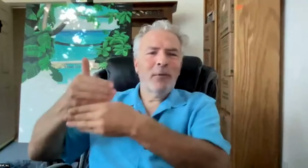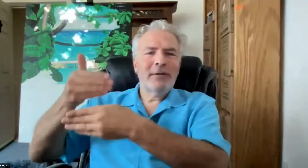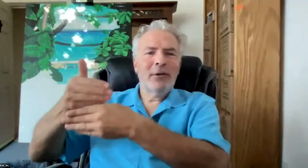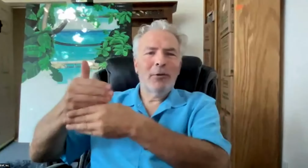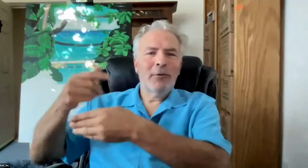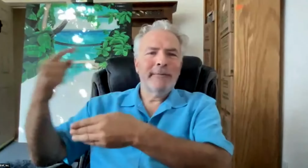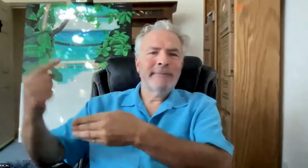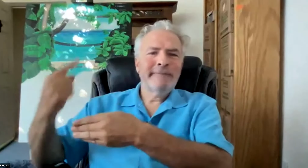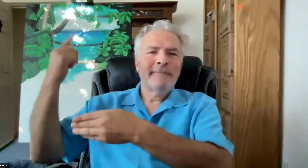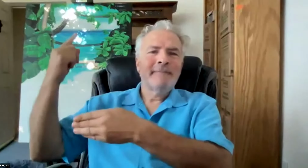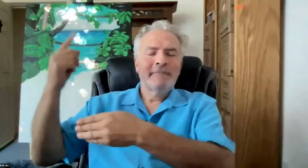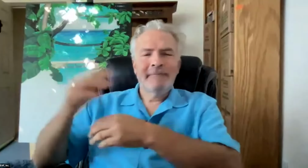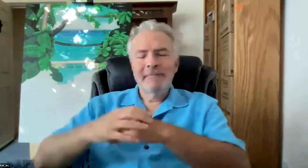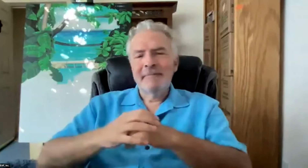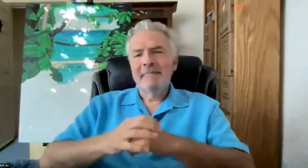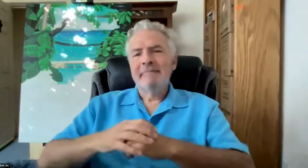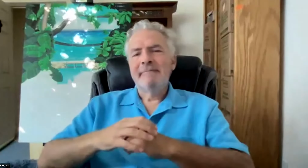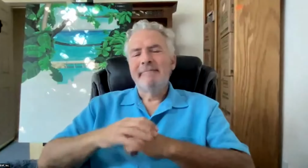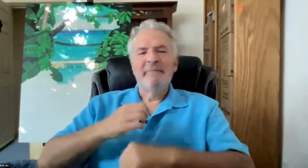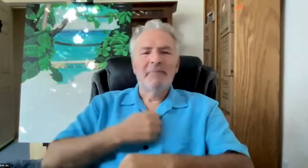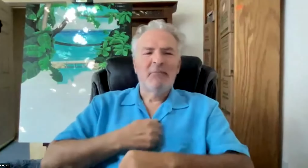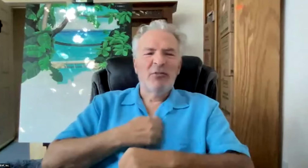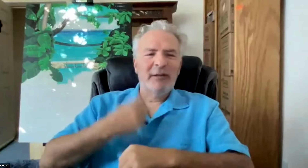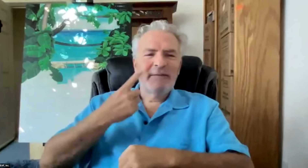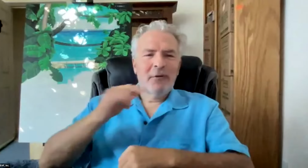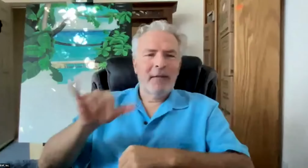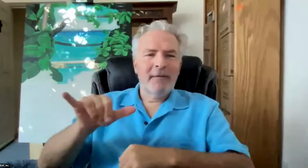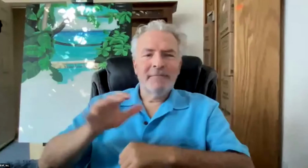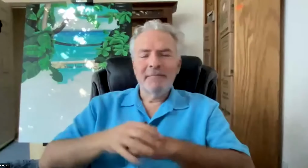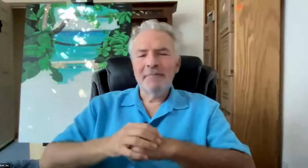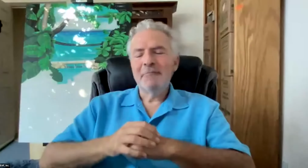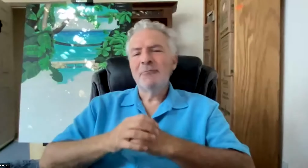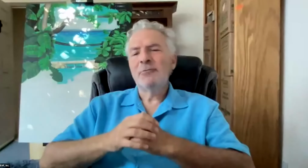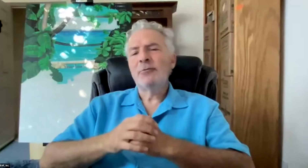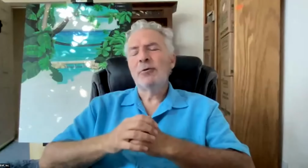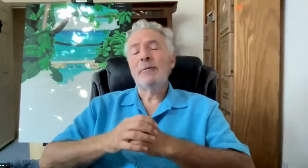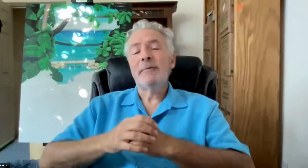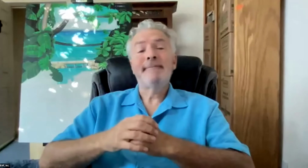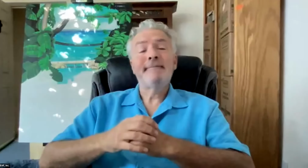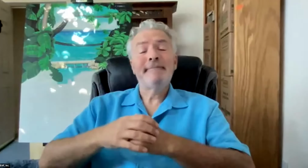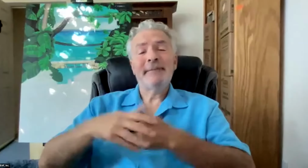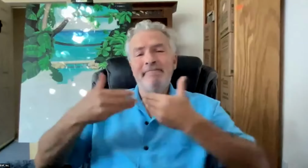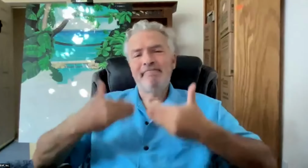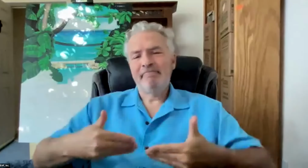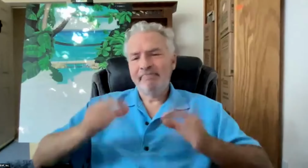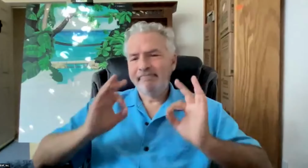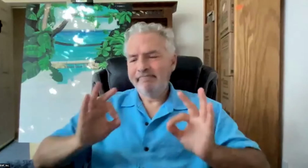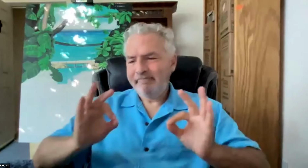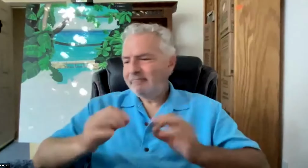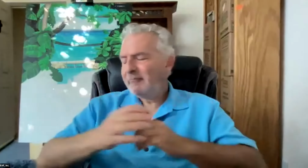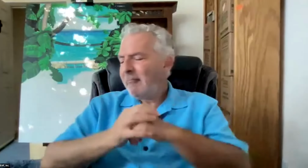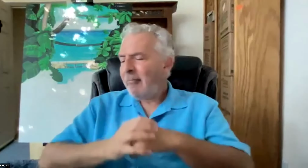I do have some light reflecting off of it from the window, and I'm sorry for that. I hope it's not too distracting.